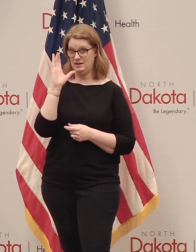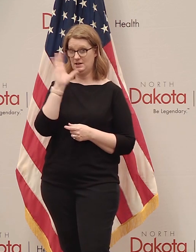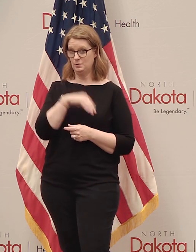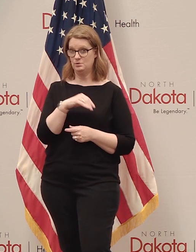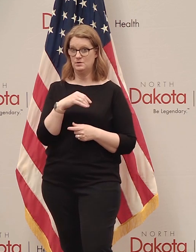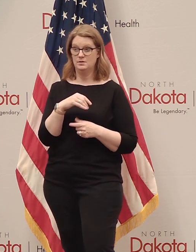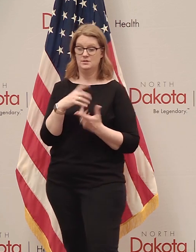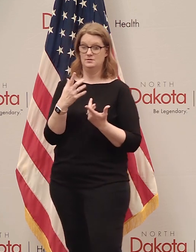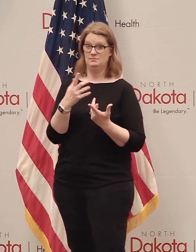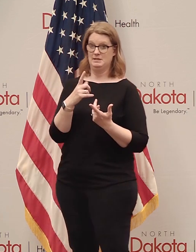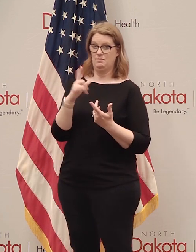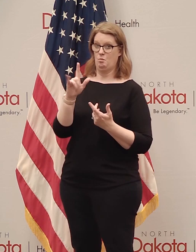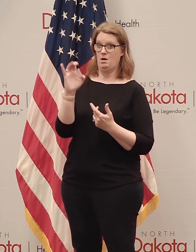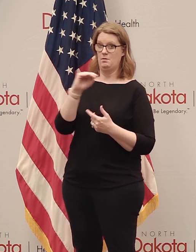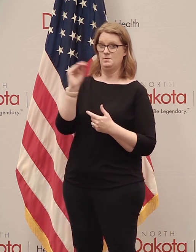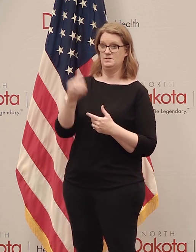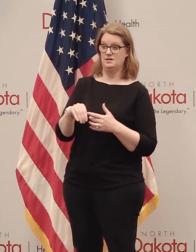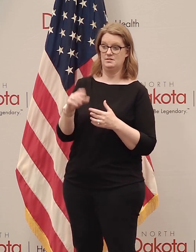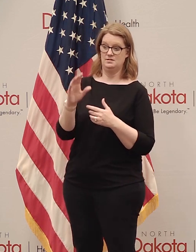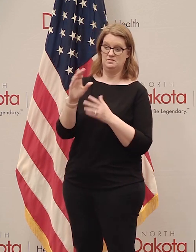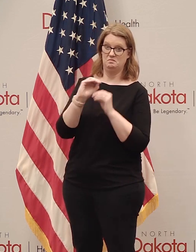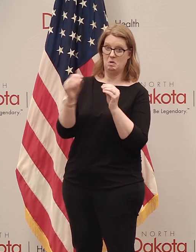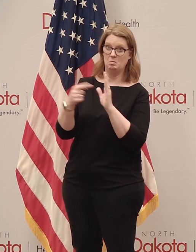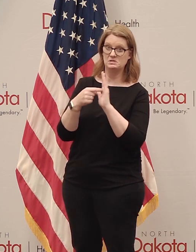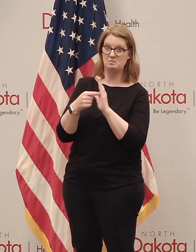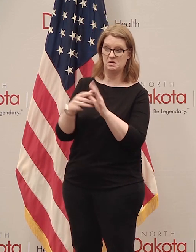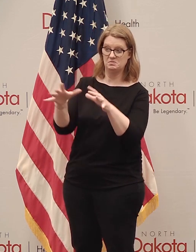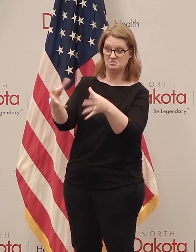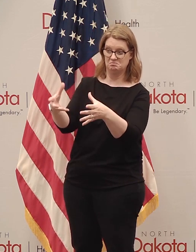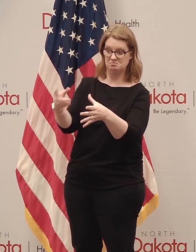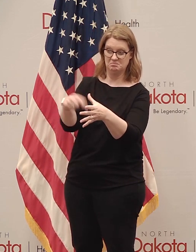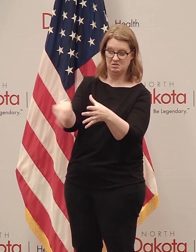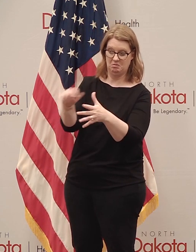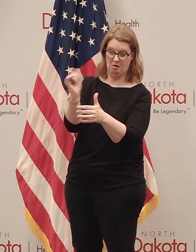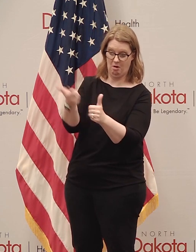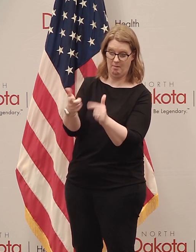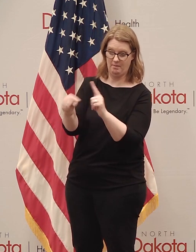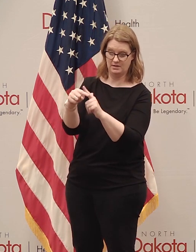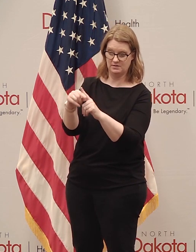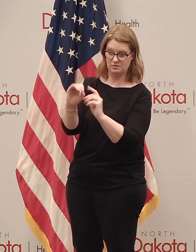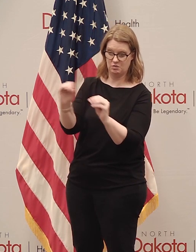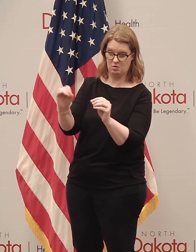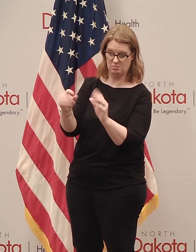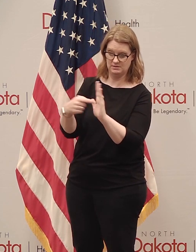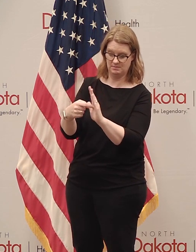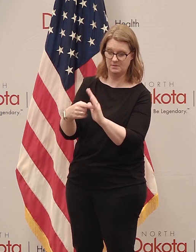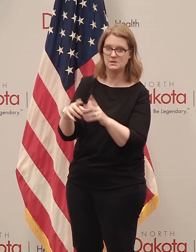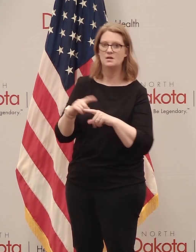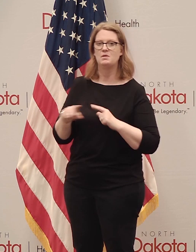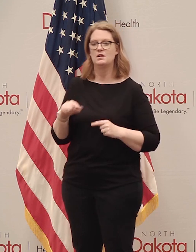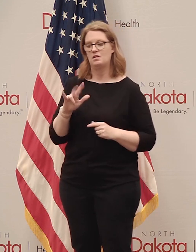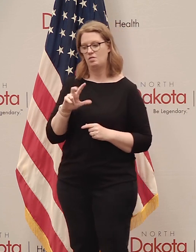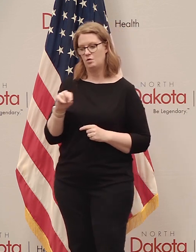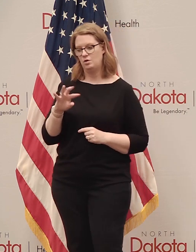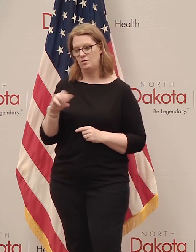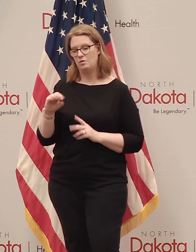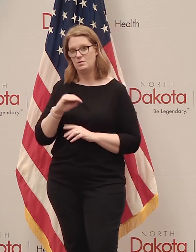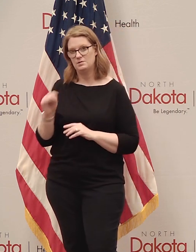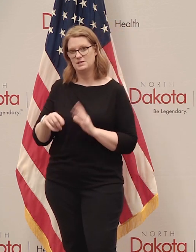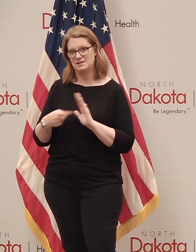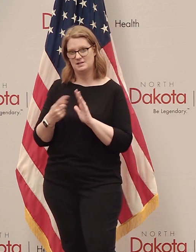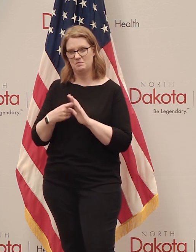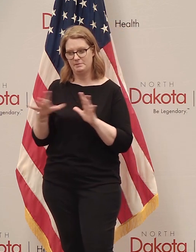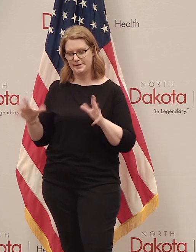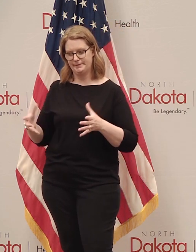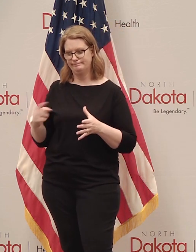of them be asymptomatic, but we've had other batches where, 30% and 30 to 40% come back sometimes asymptomatic.